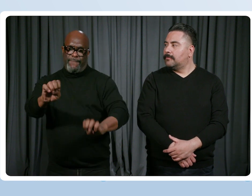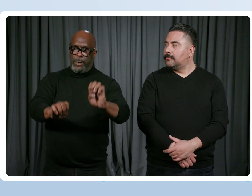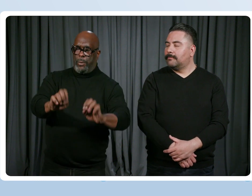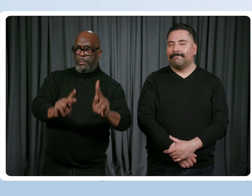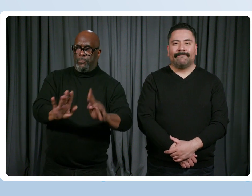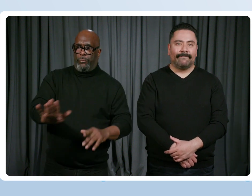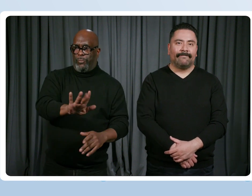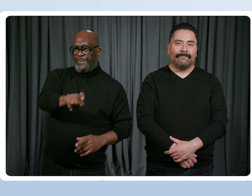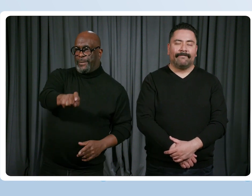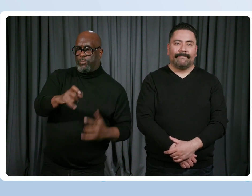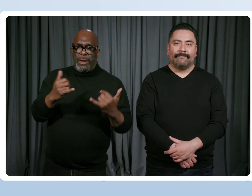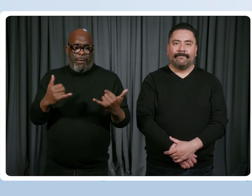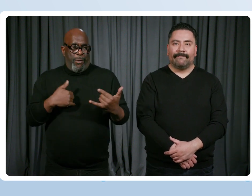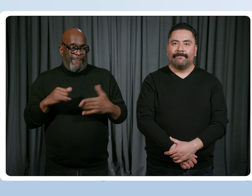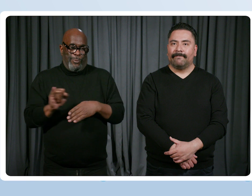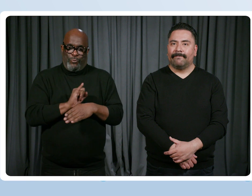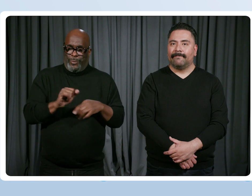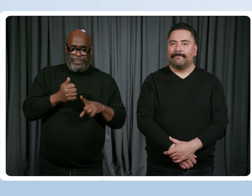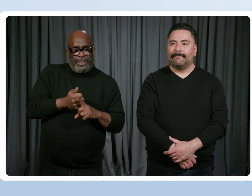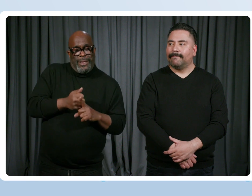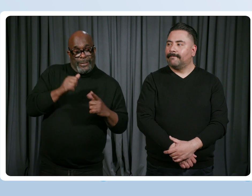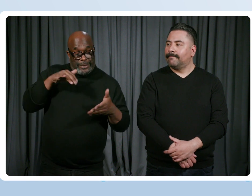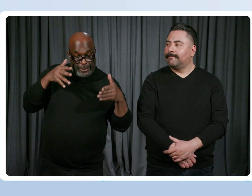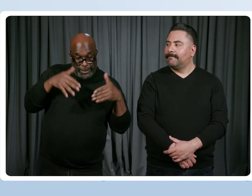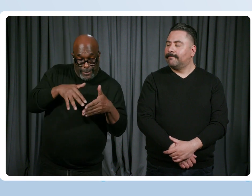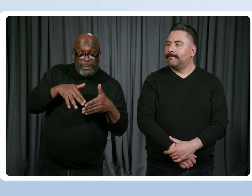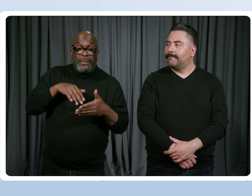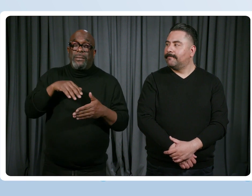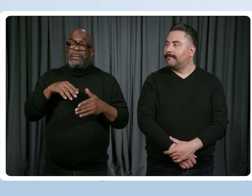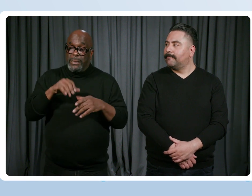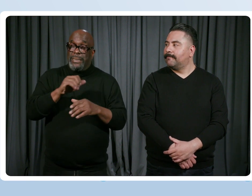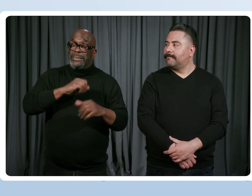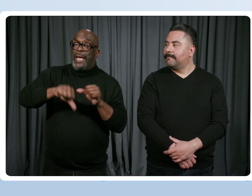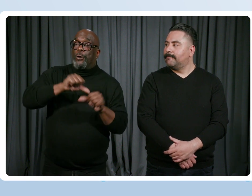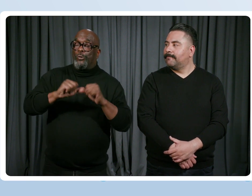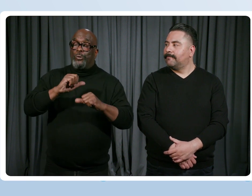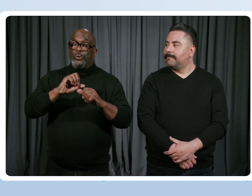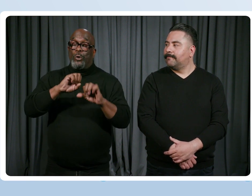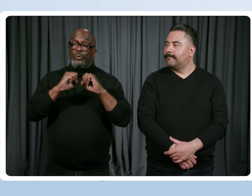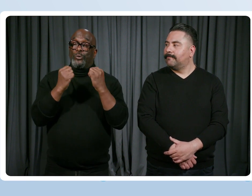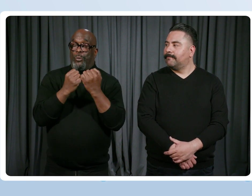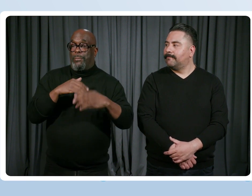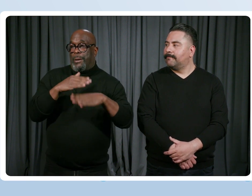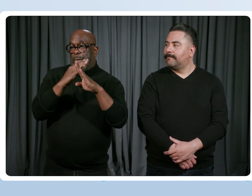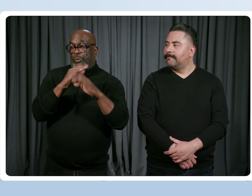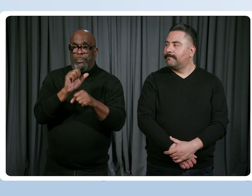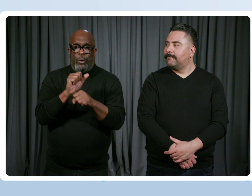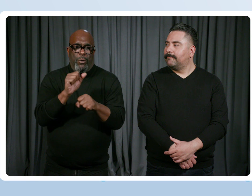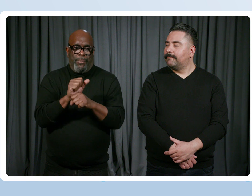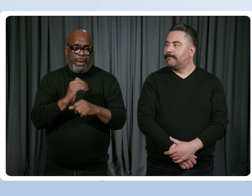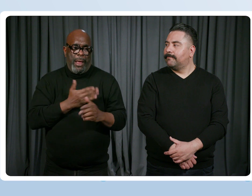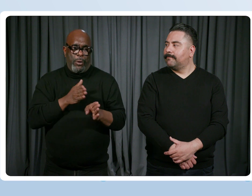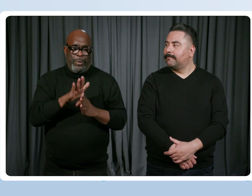we have an intern right now who's studying the psychosocial barriers to employment for people with disabilities at our career center. And I think what's